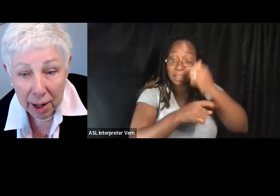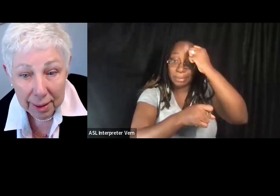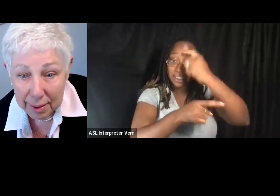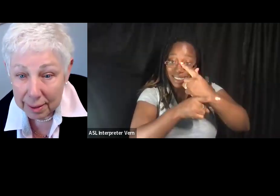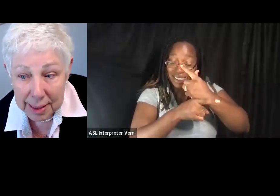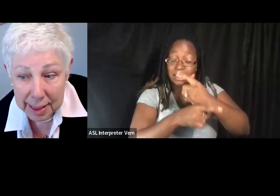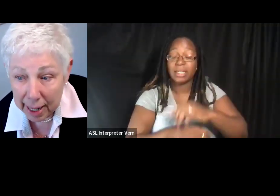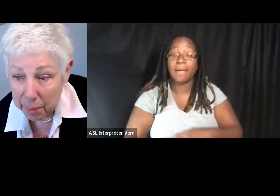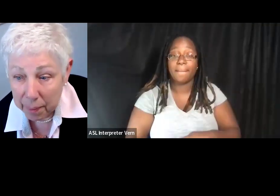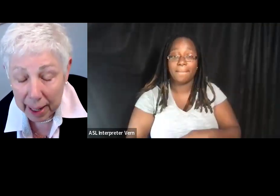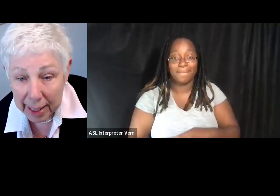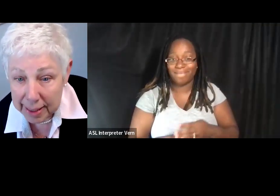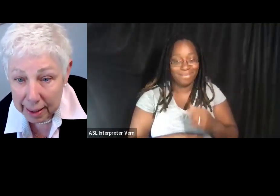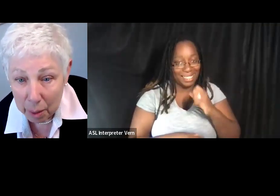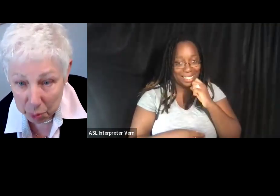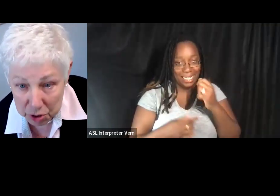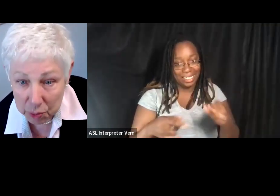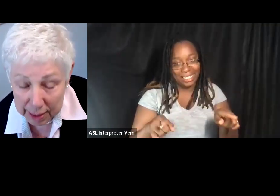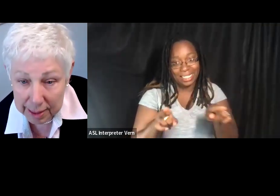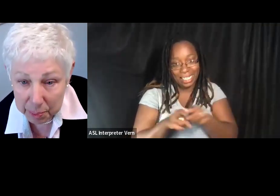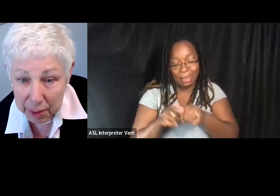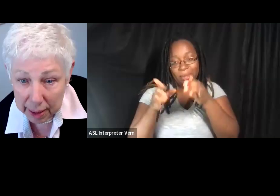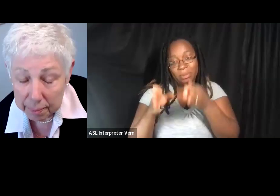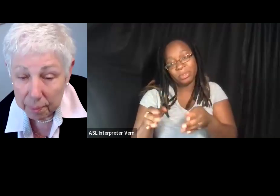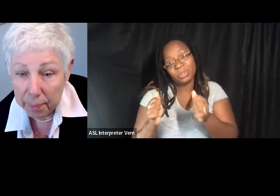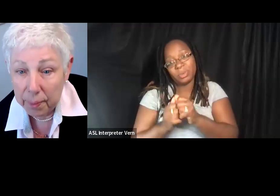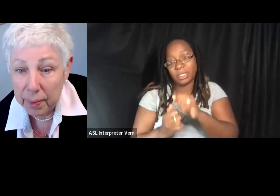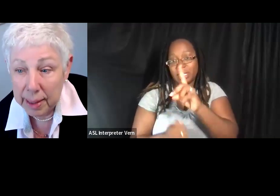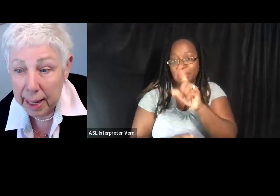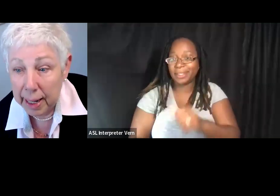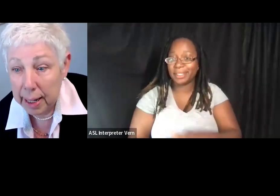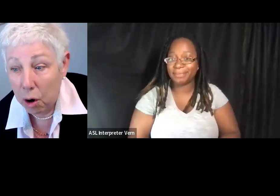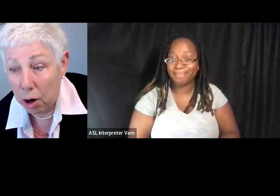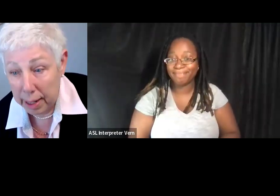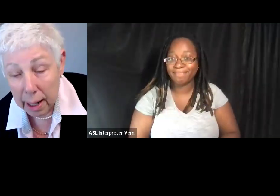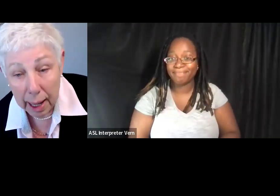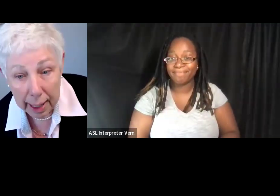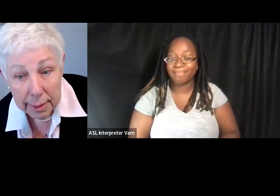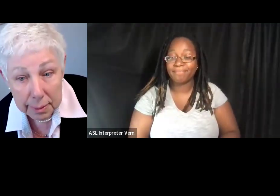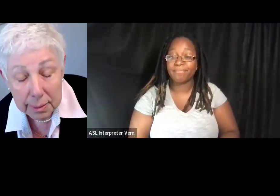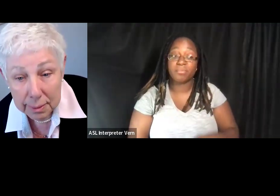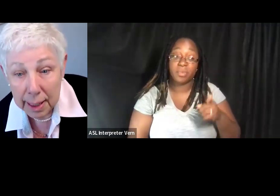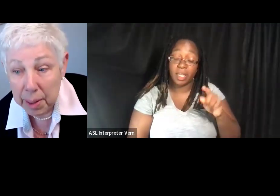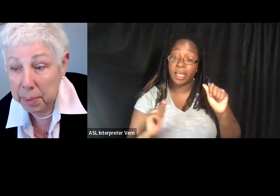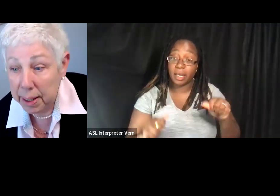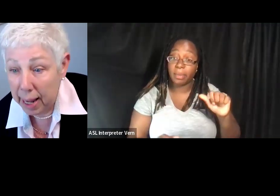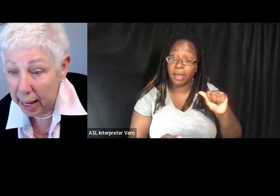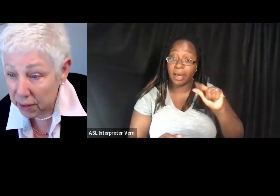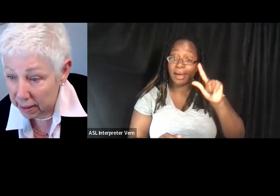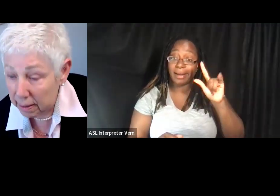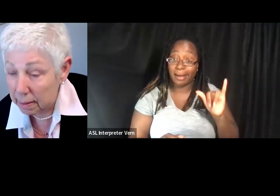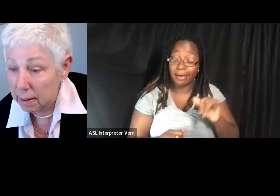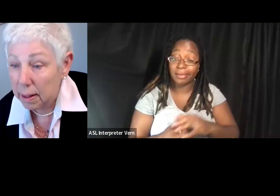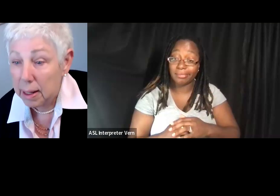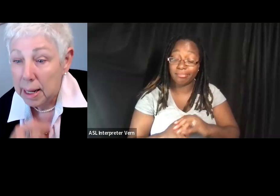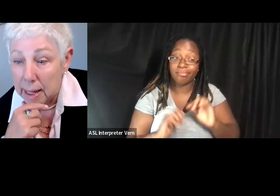they are not the same as a person with a disability. They are an ally, they may be an